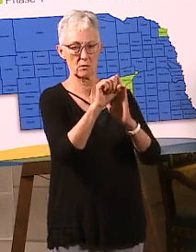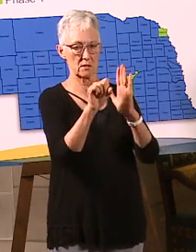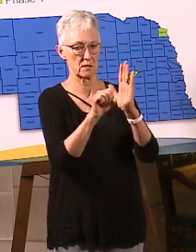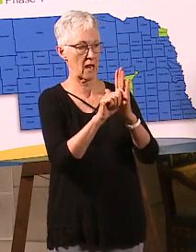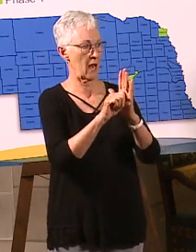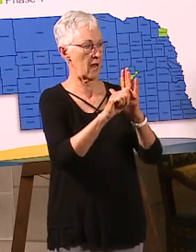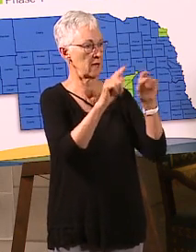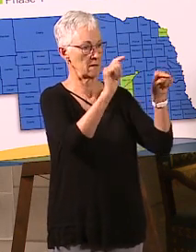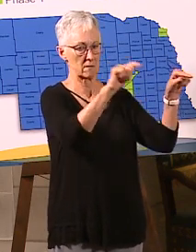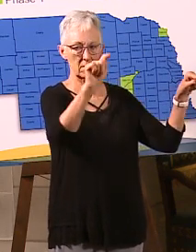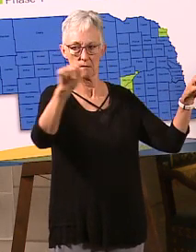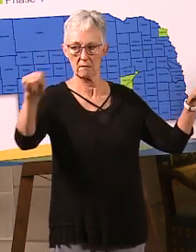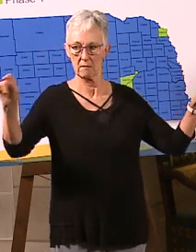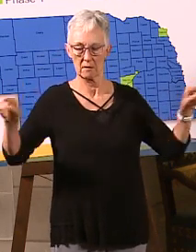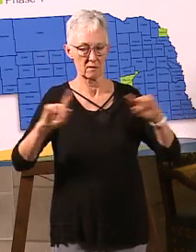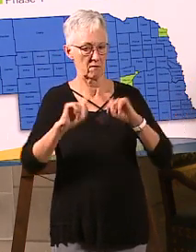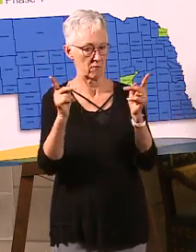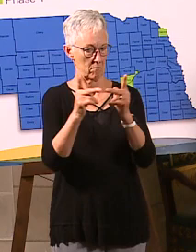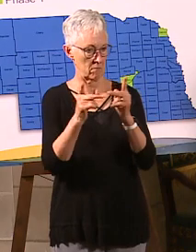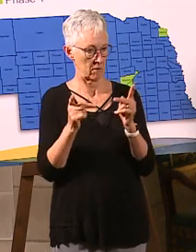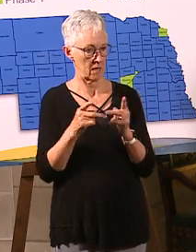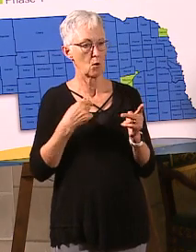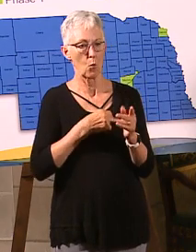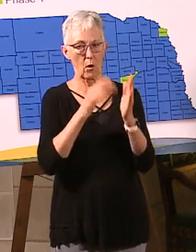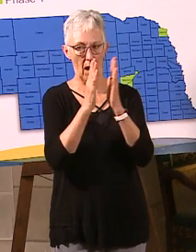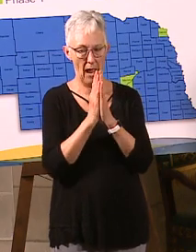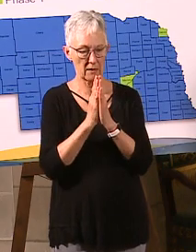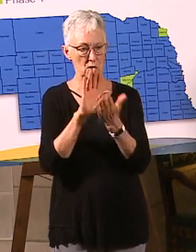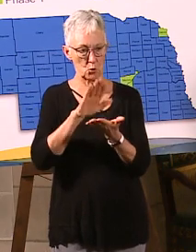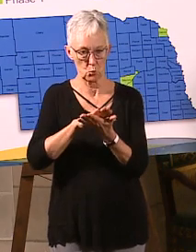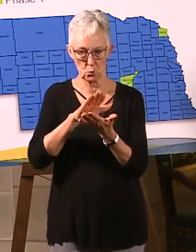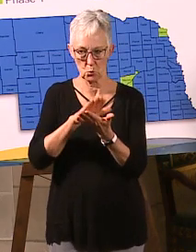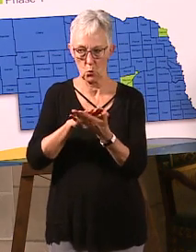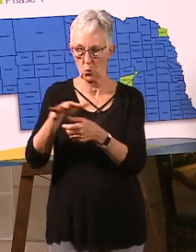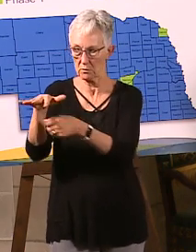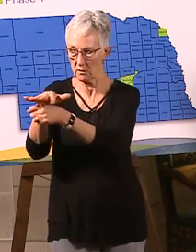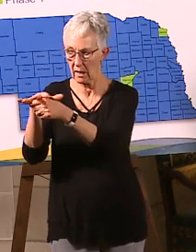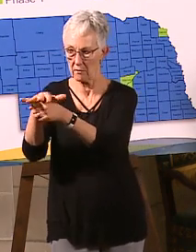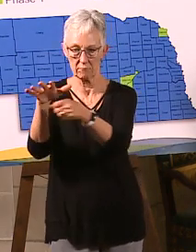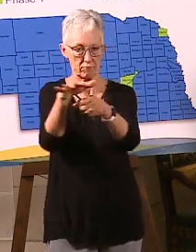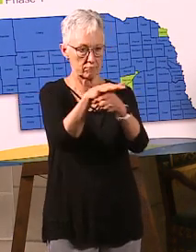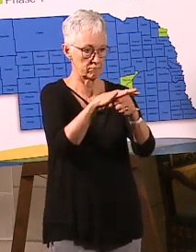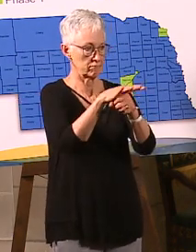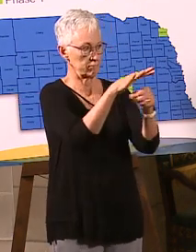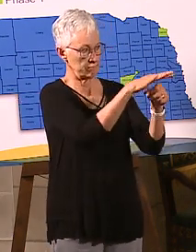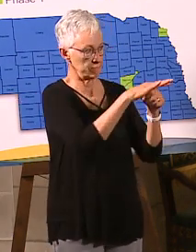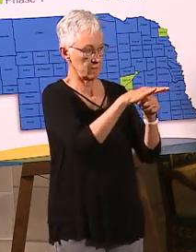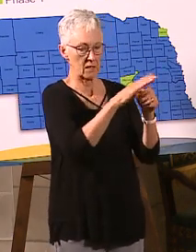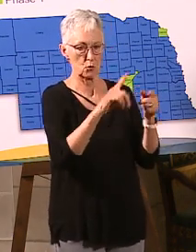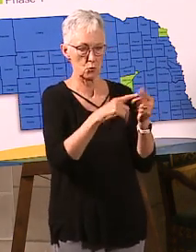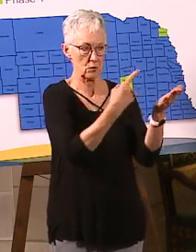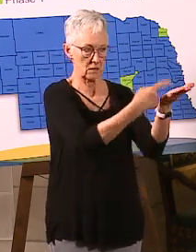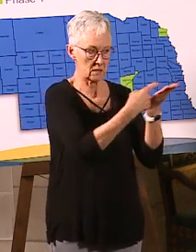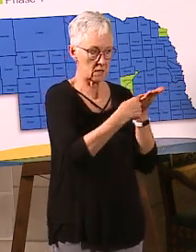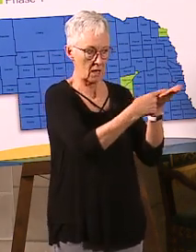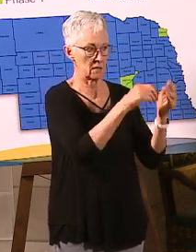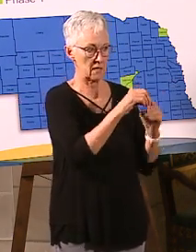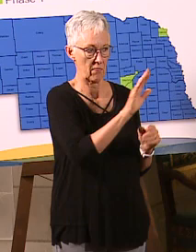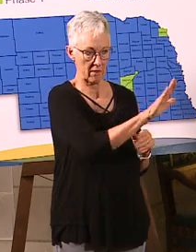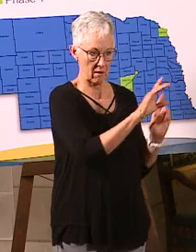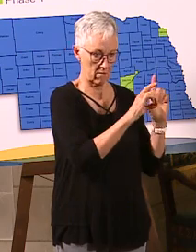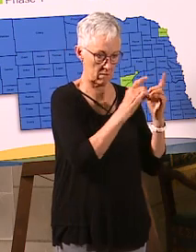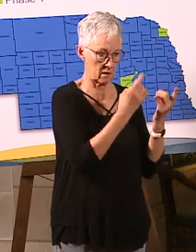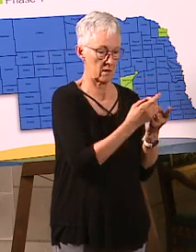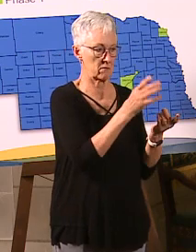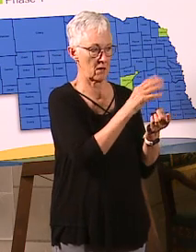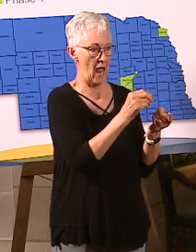and school leaders to be having conversations across, certainly across their districts, but also with other districts. So